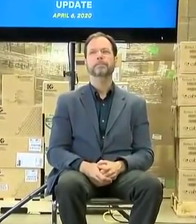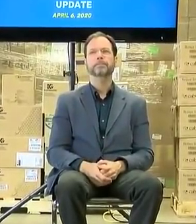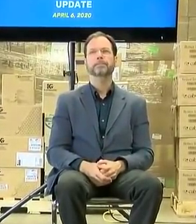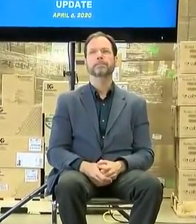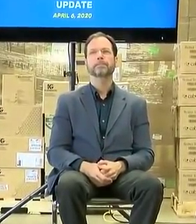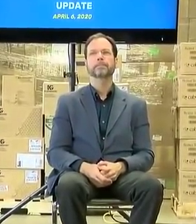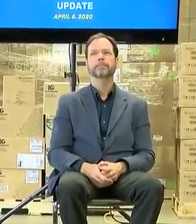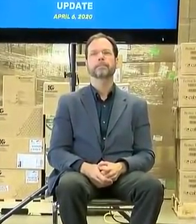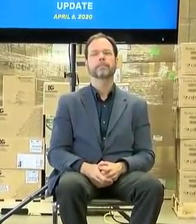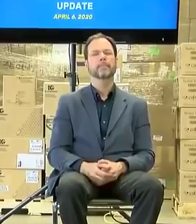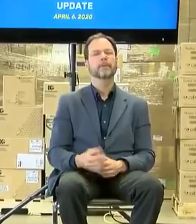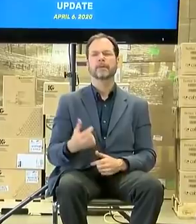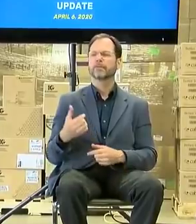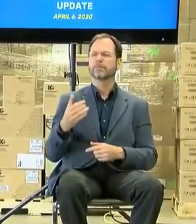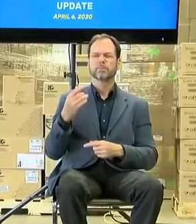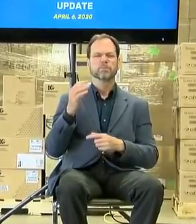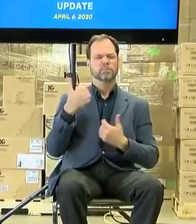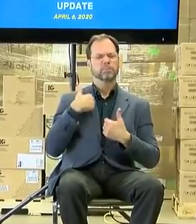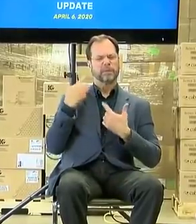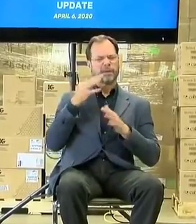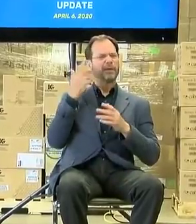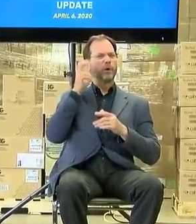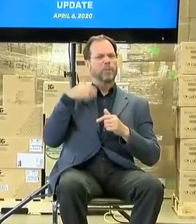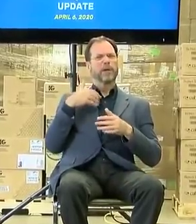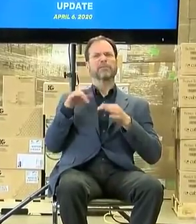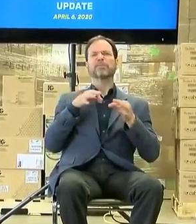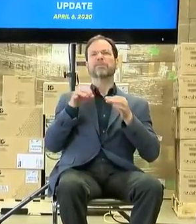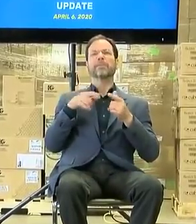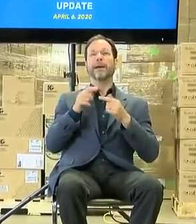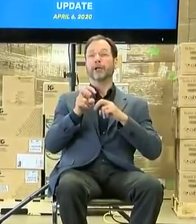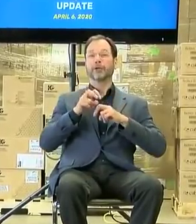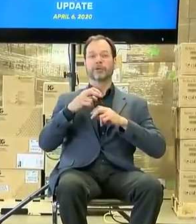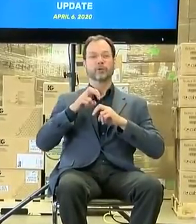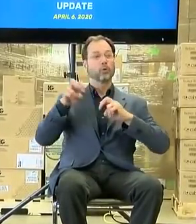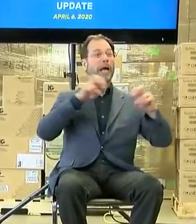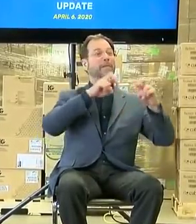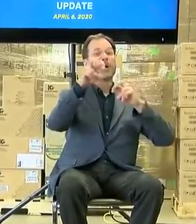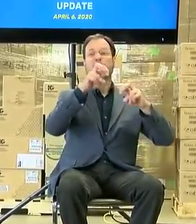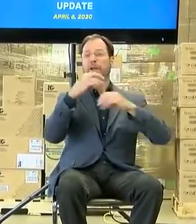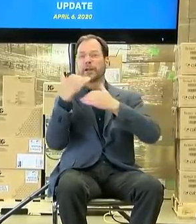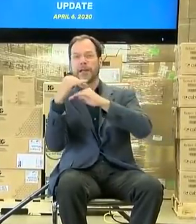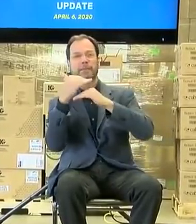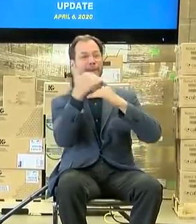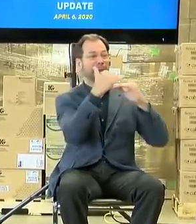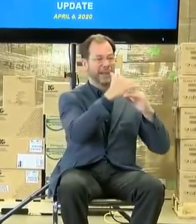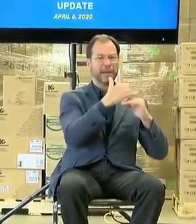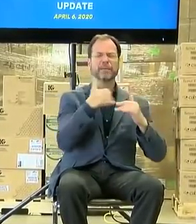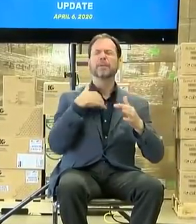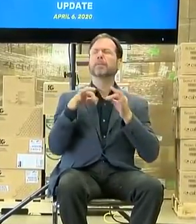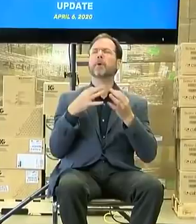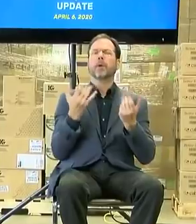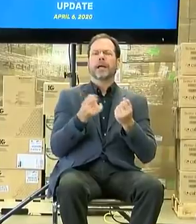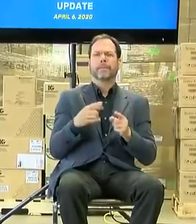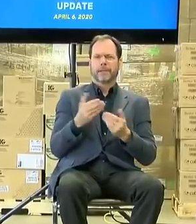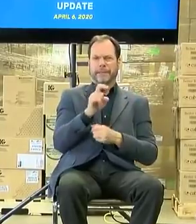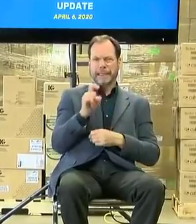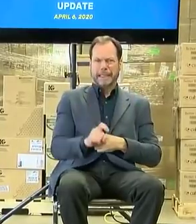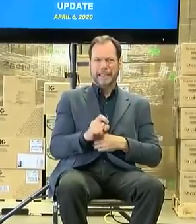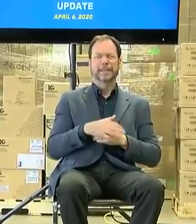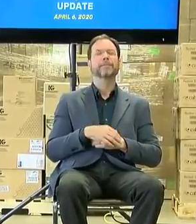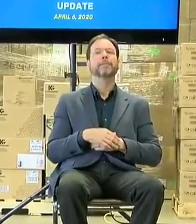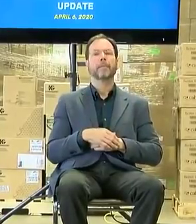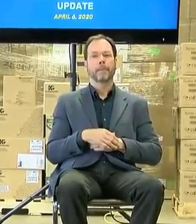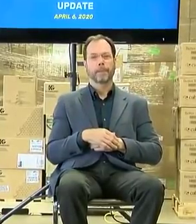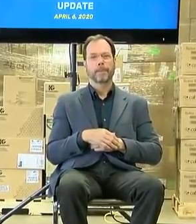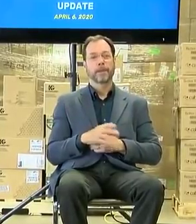In the past, you've heard me talk about travel restrictions. Let me update you on travel restrictions here in Texas. We